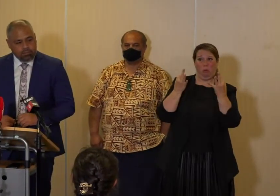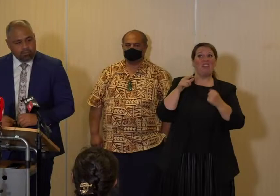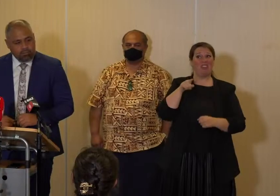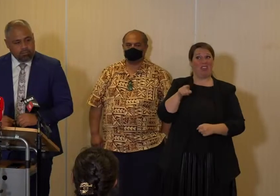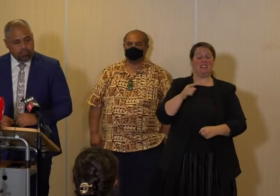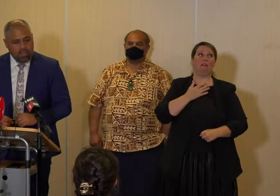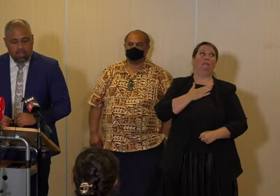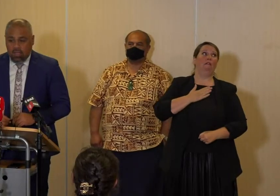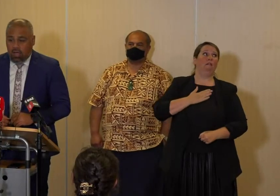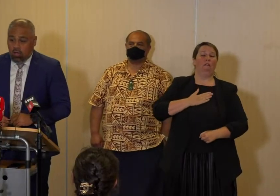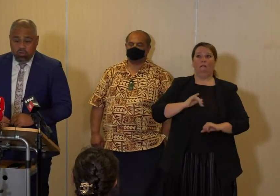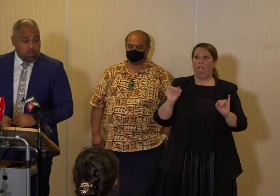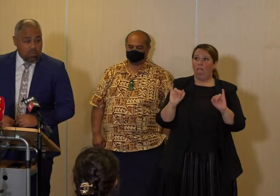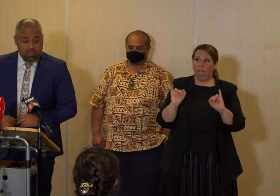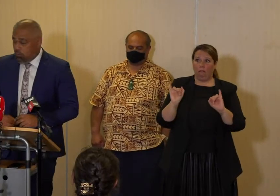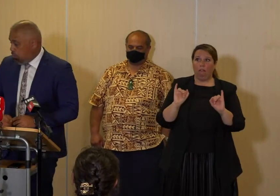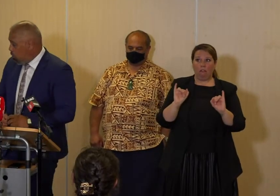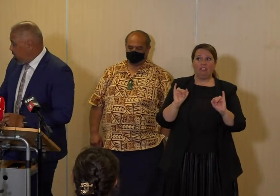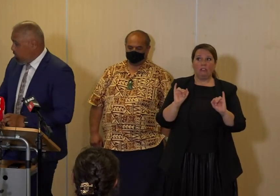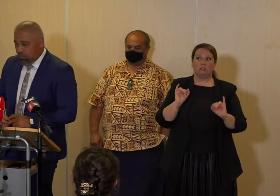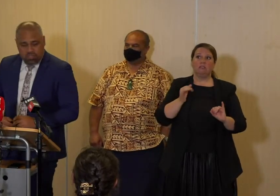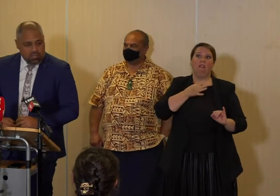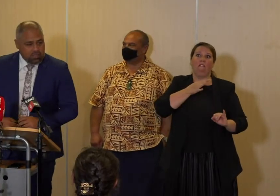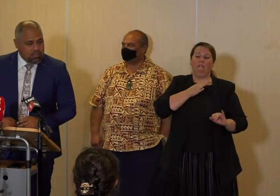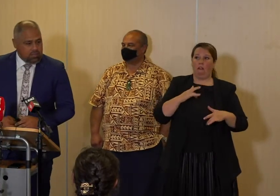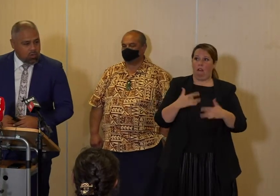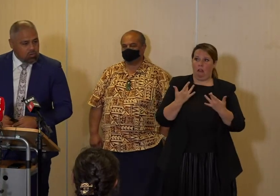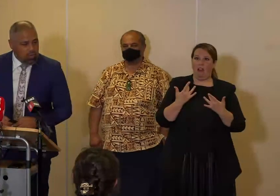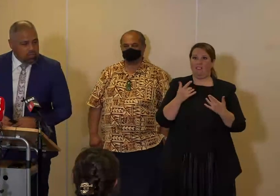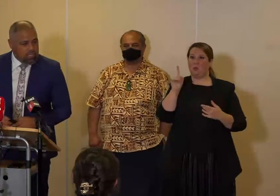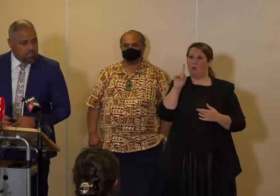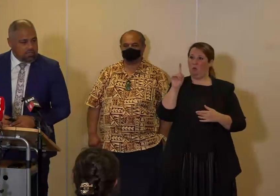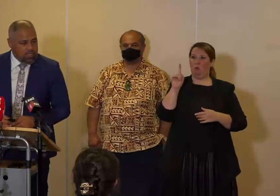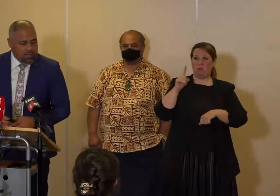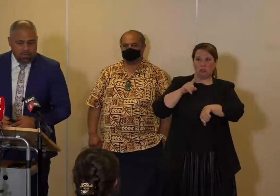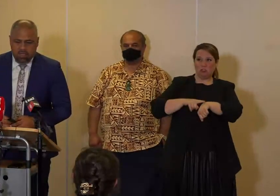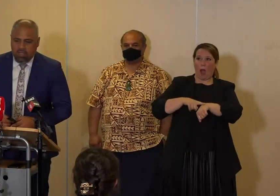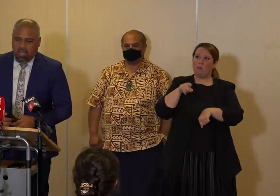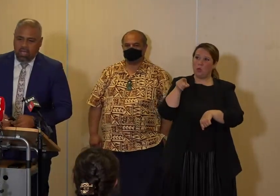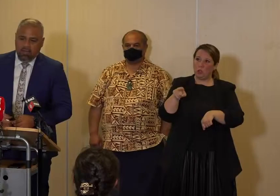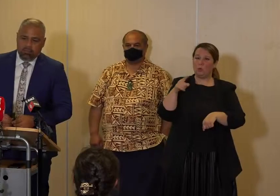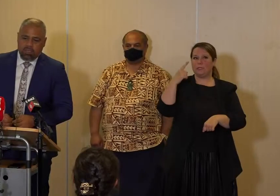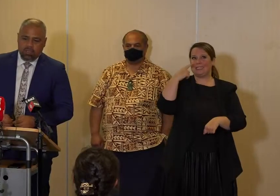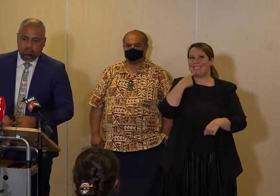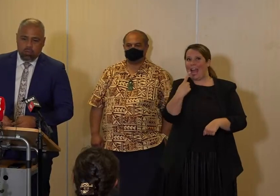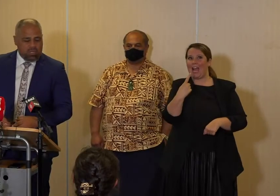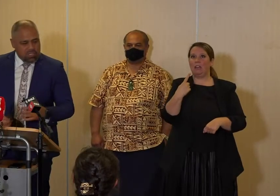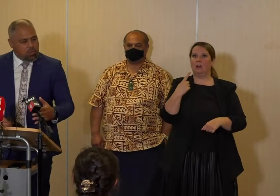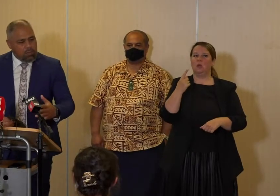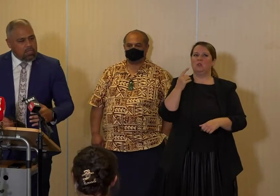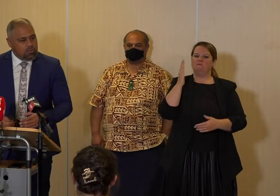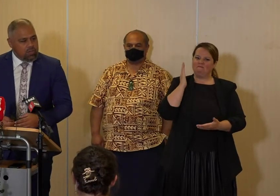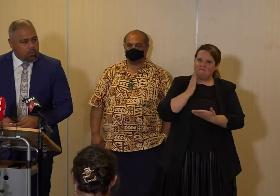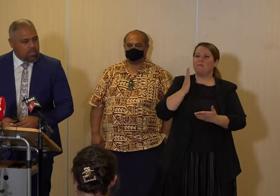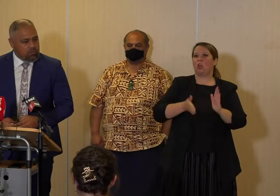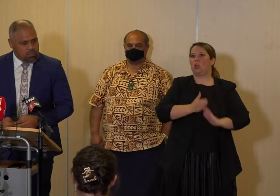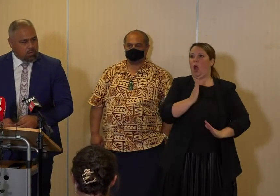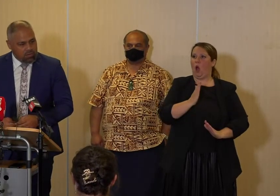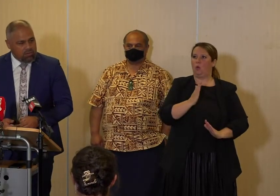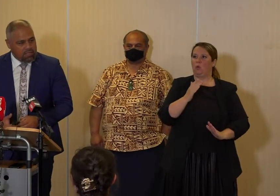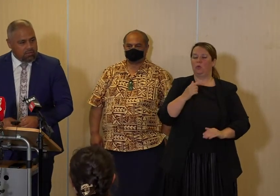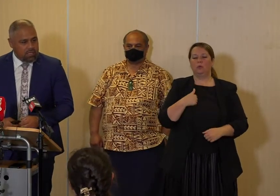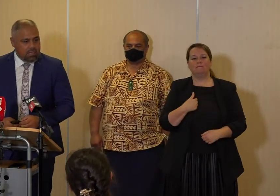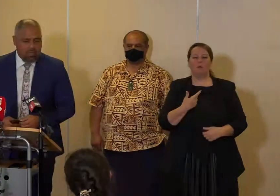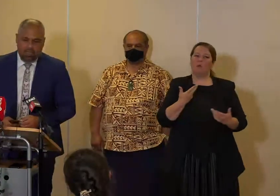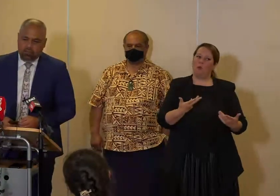just go? Oh, look, I think we'll all acknowledge, and it's an ongoing challenge there. We just want to make sure that we can